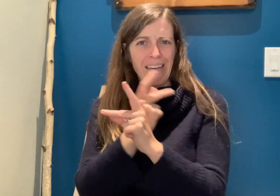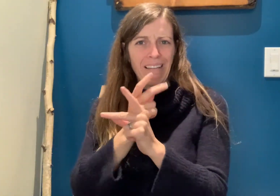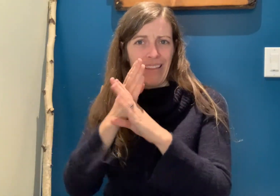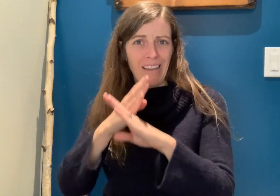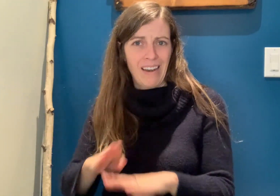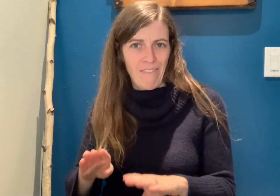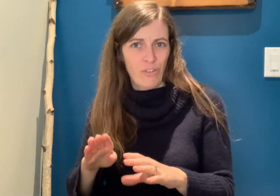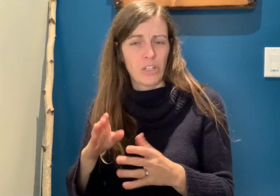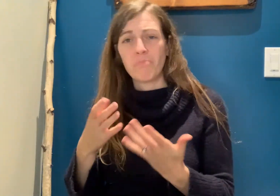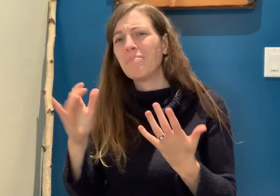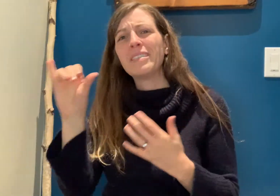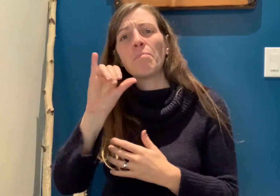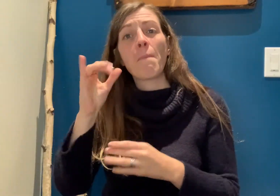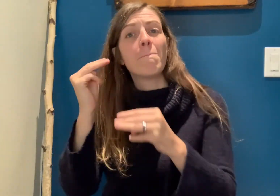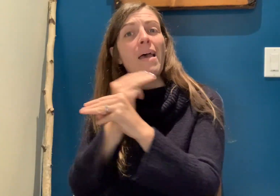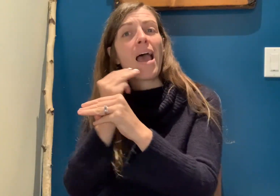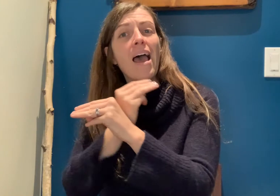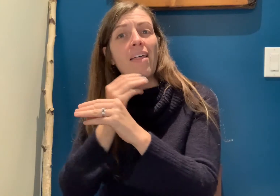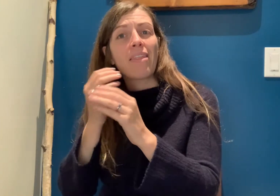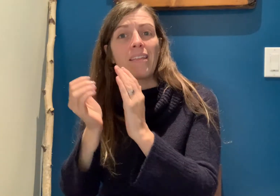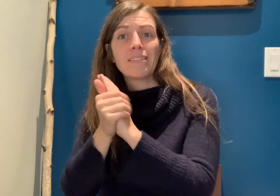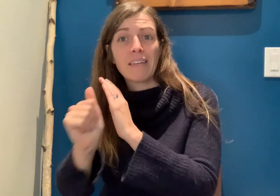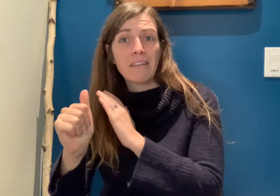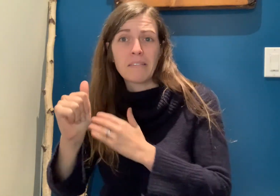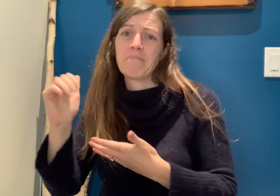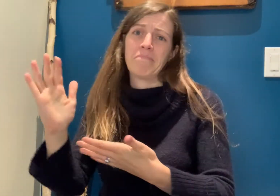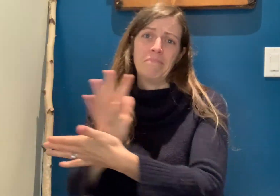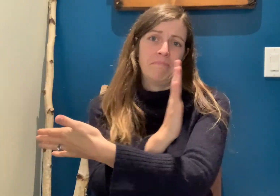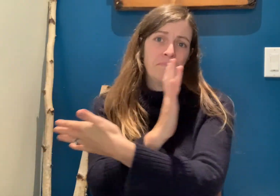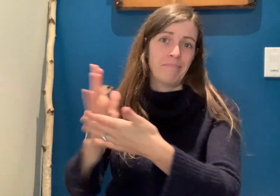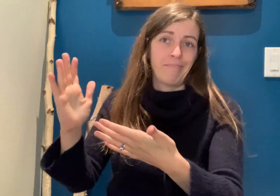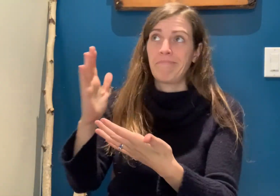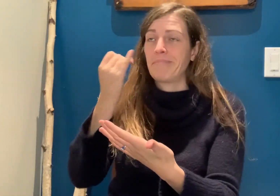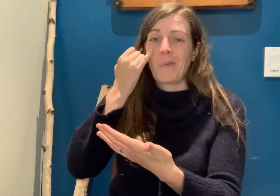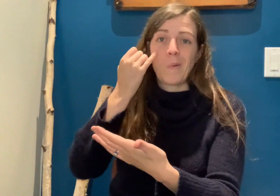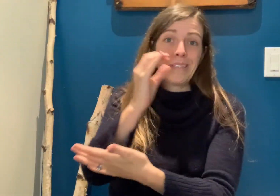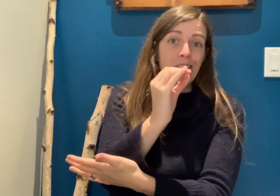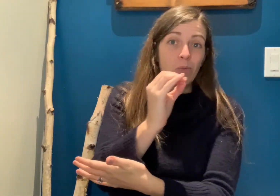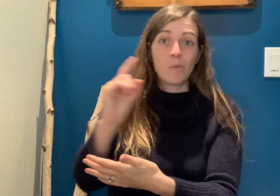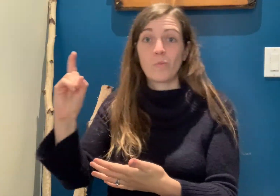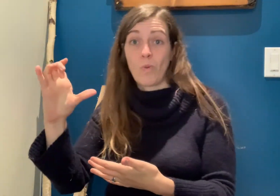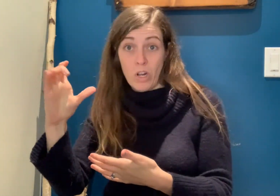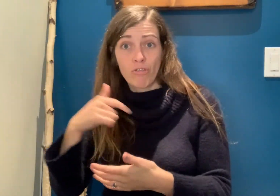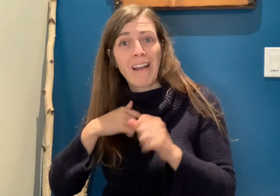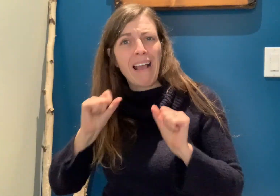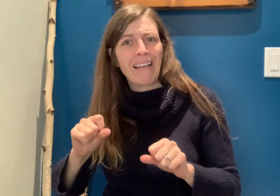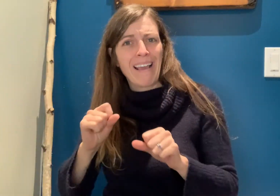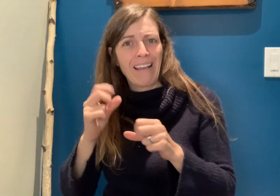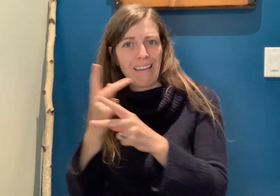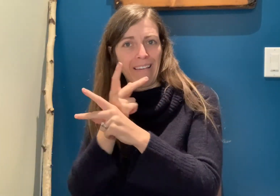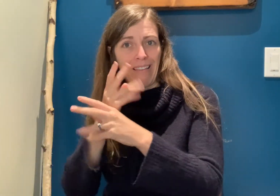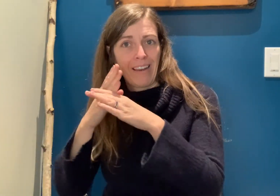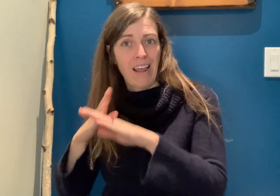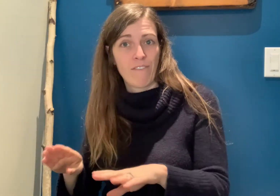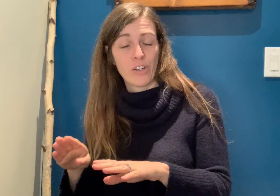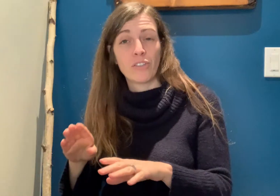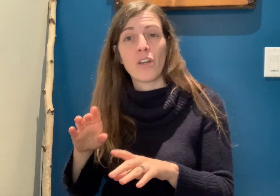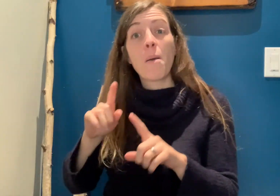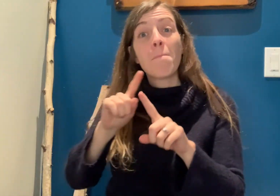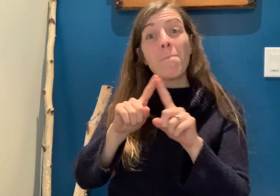I can calculate an average over it. I can do all sorts of things like you would with a bunch of numbers. Same thing for the math score. That's a scale